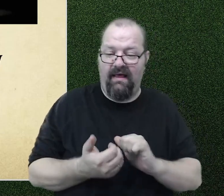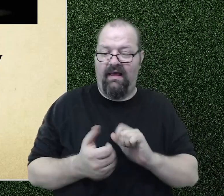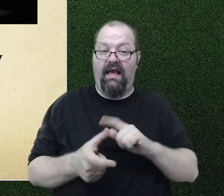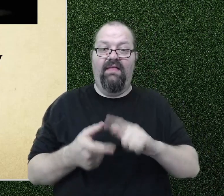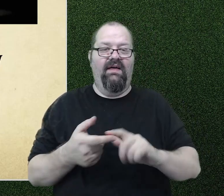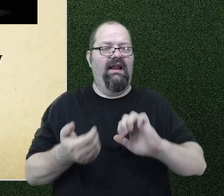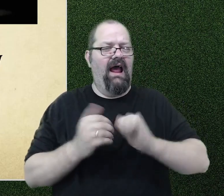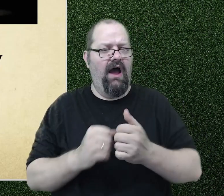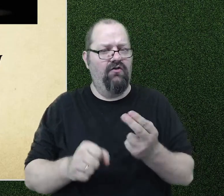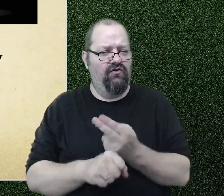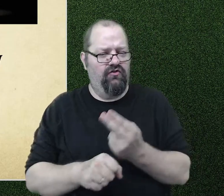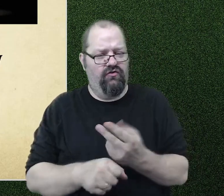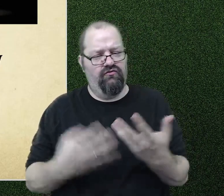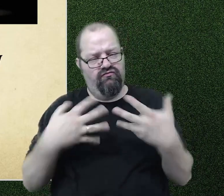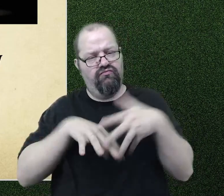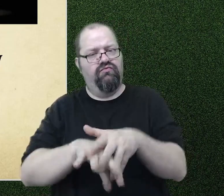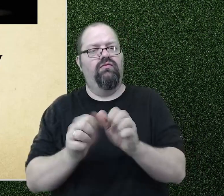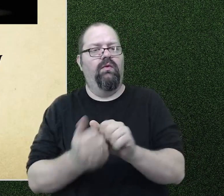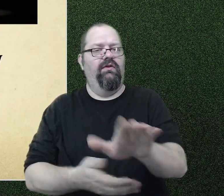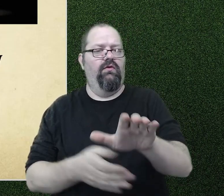in academic writing.